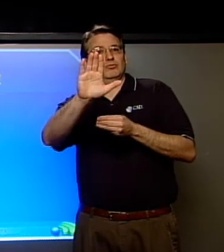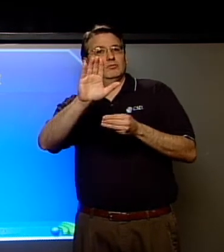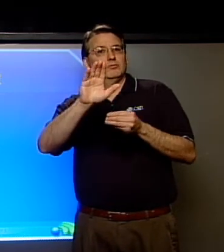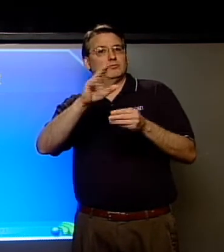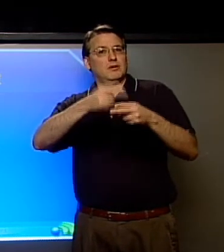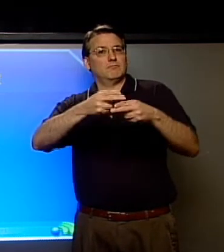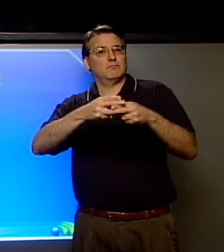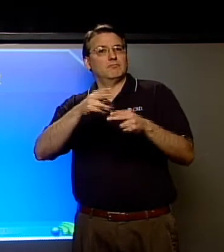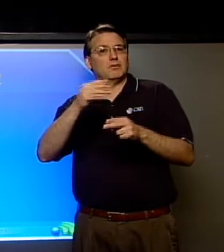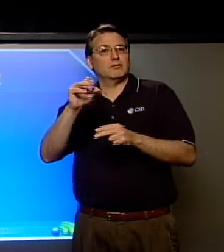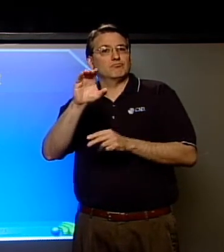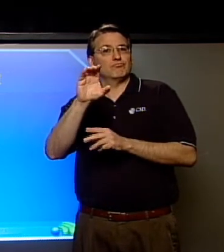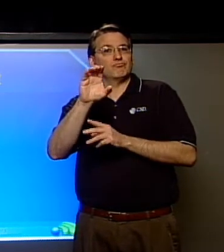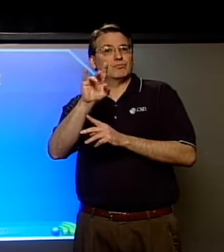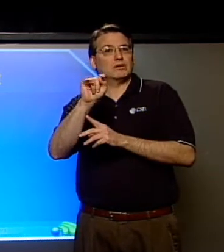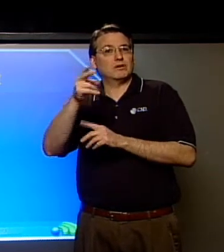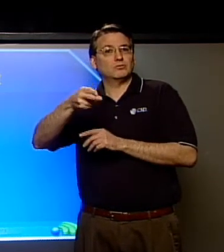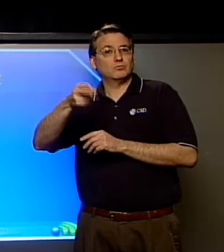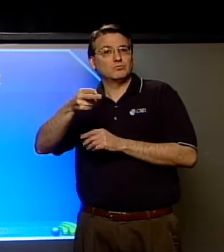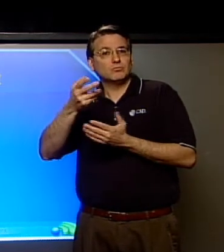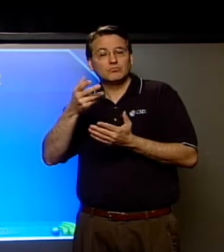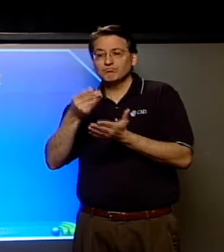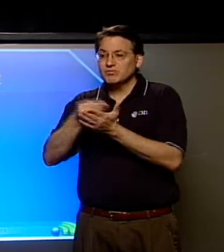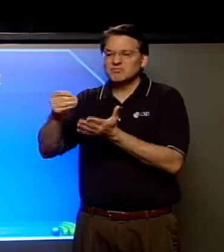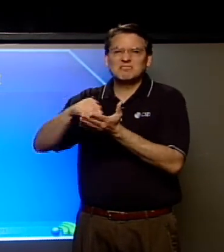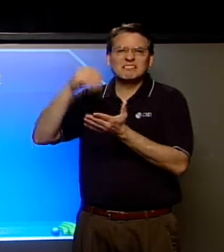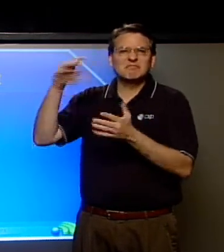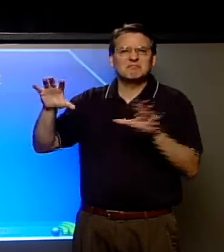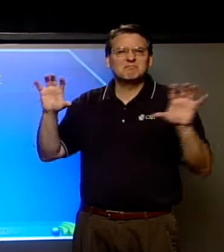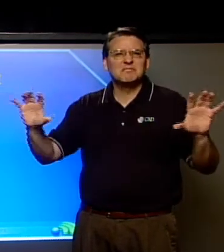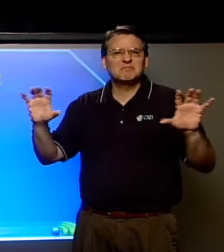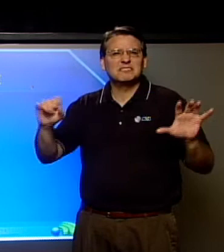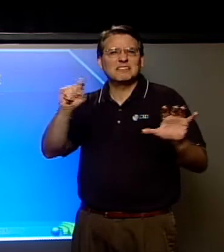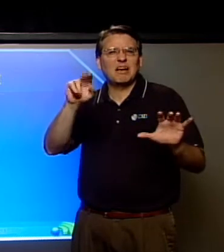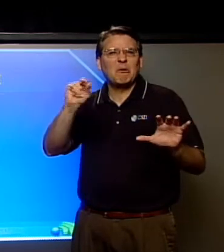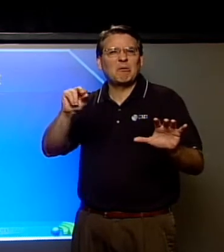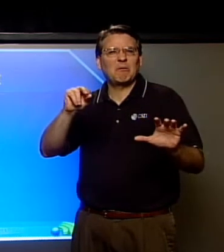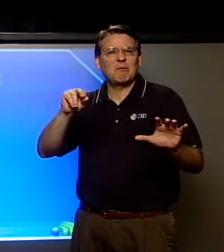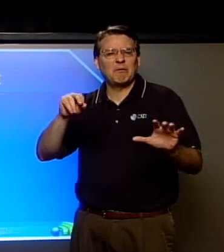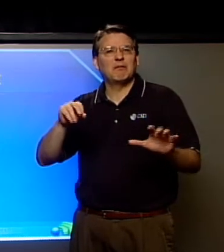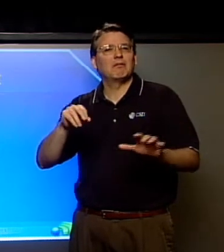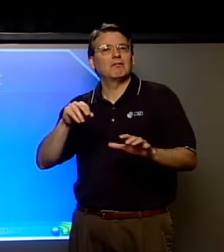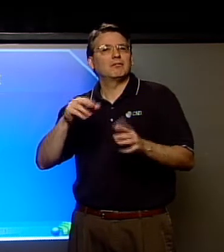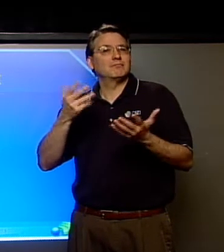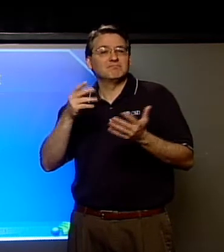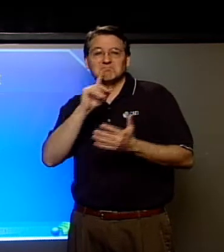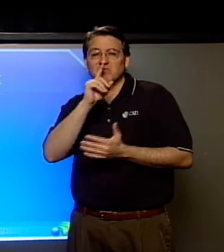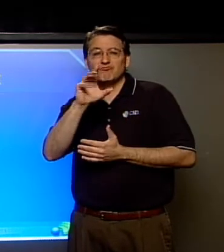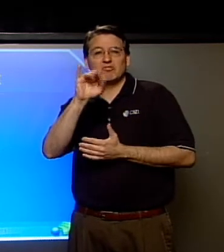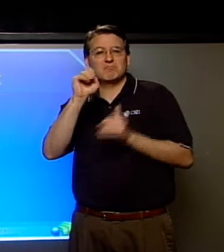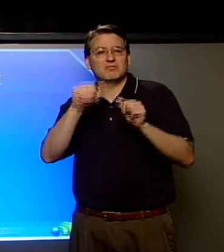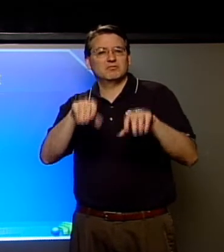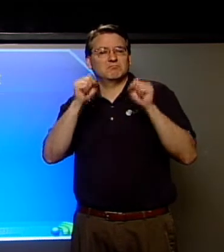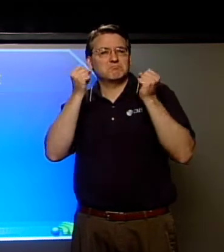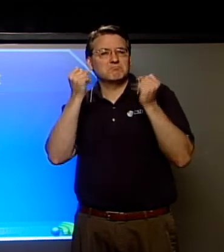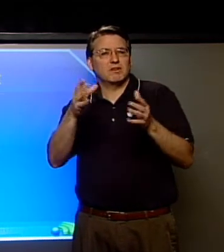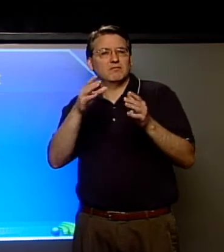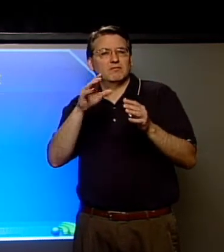card number, or something like that. Maybe they use your name to sign up for